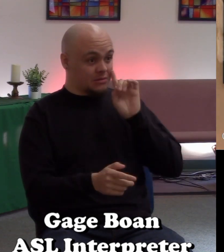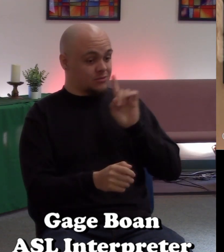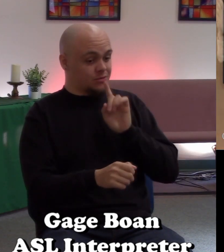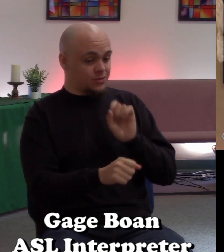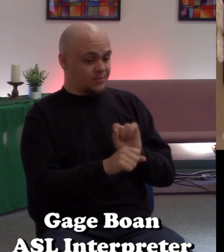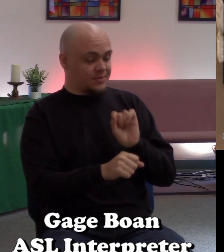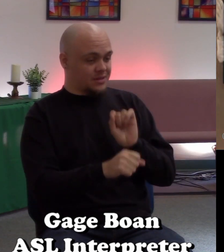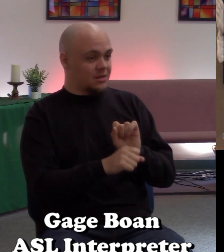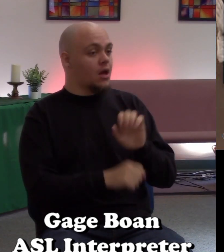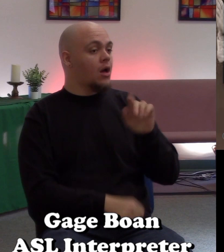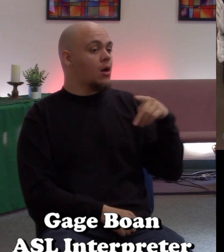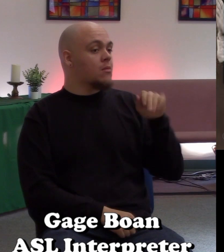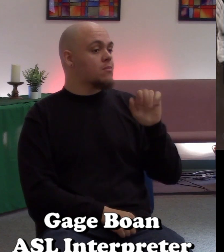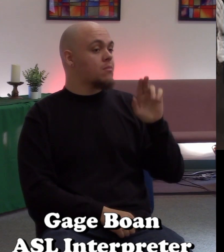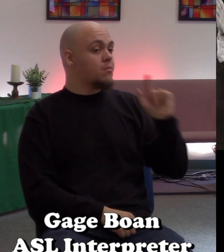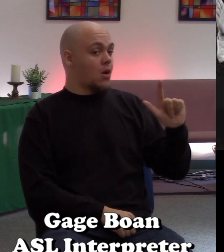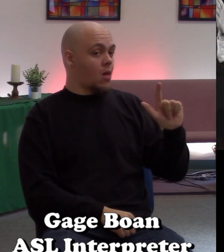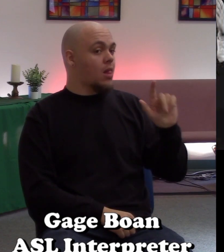And in fact,